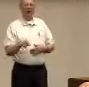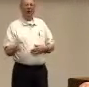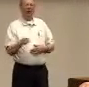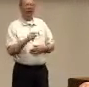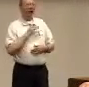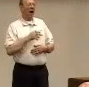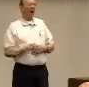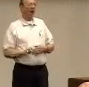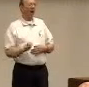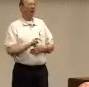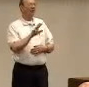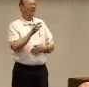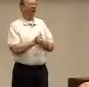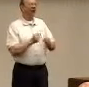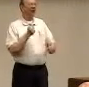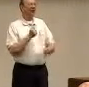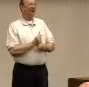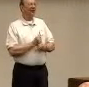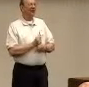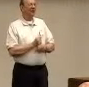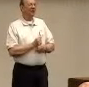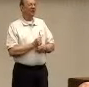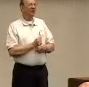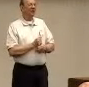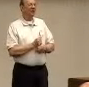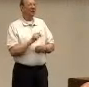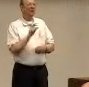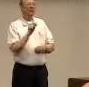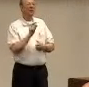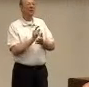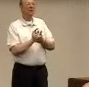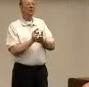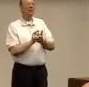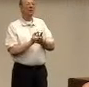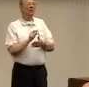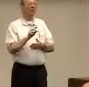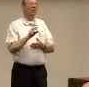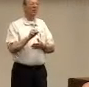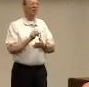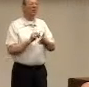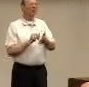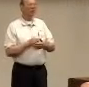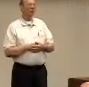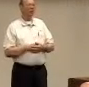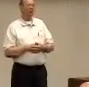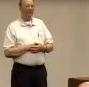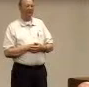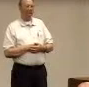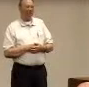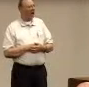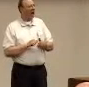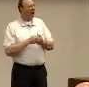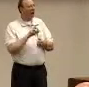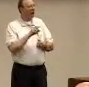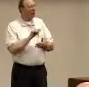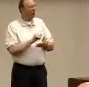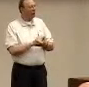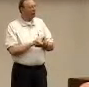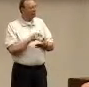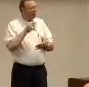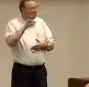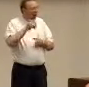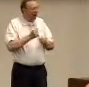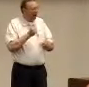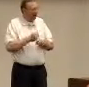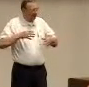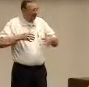I tell you guys our journey of 5 years in 20 minutes? It might be 30 by the time I'm done. No, I'm just kidding. But how do we